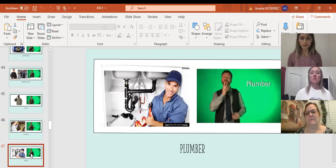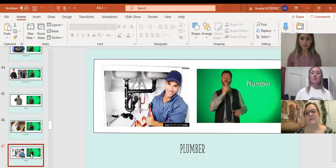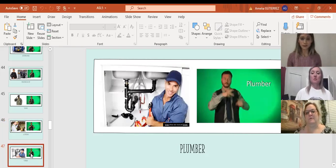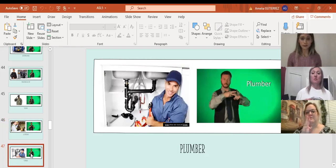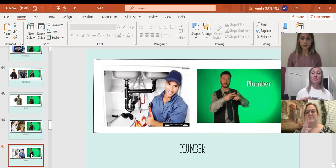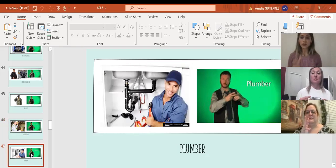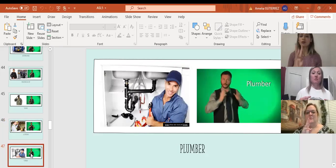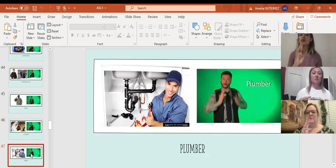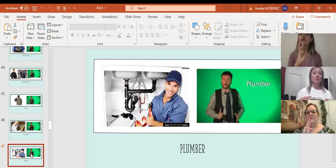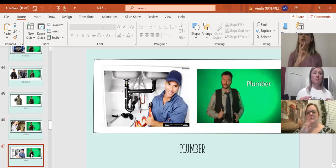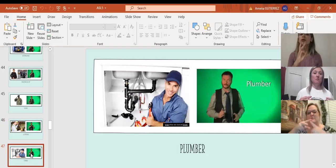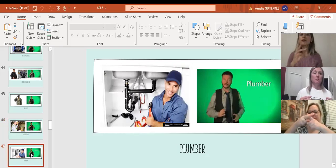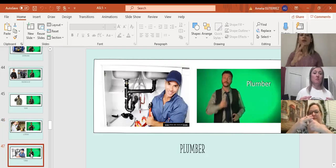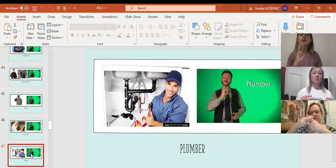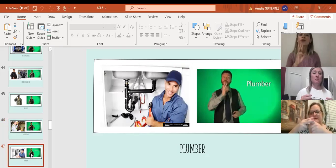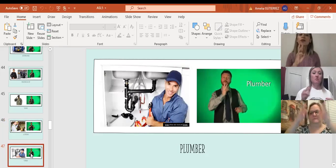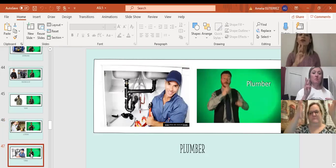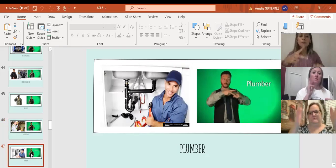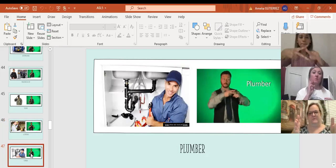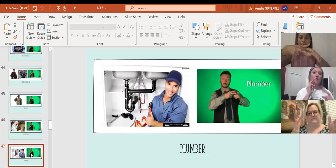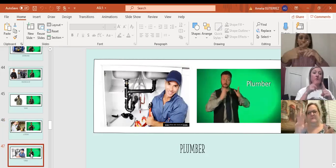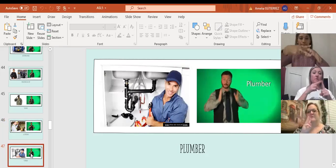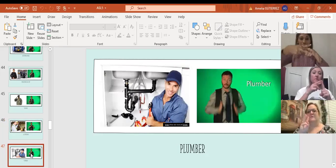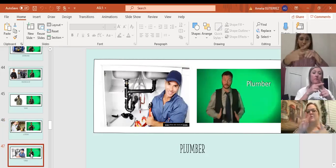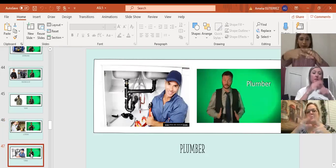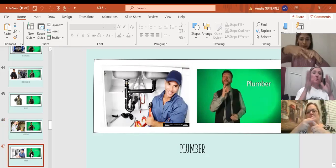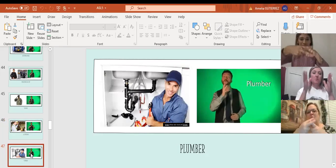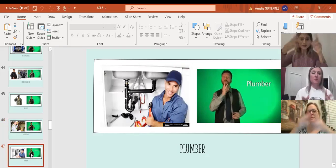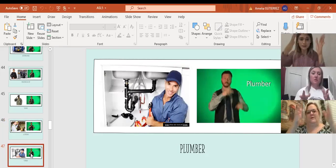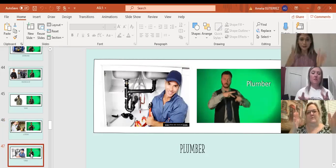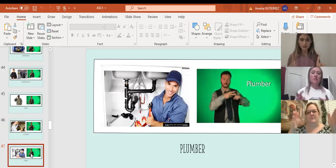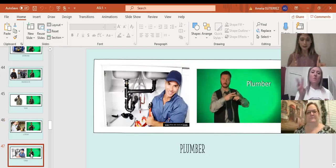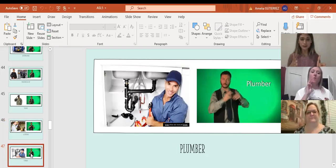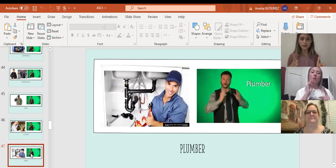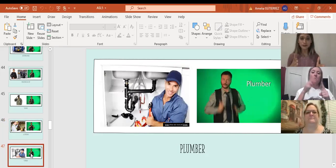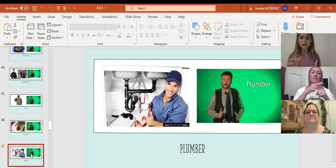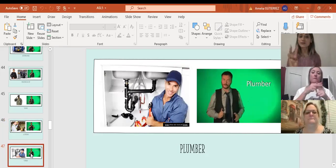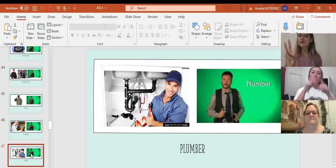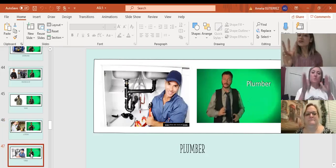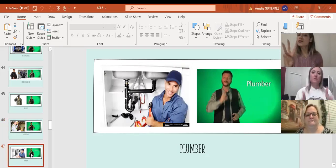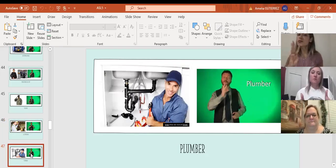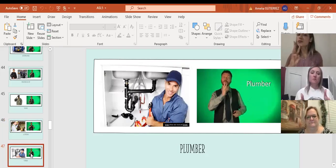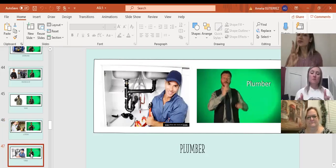A plumber is like water fix person. Plumber.